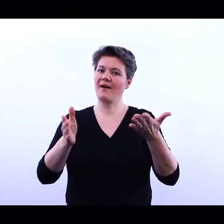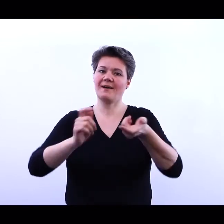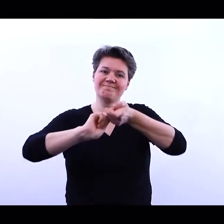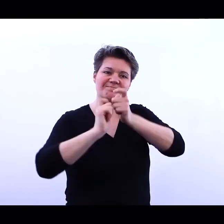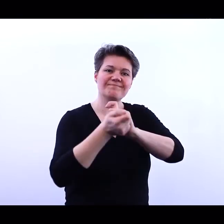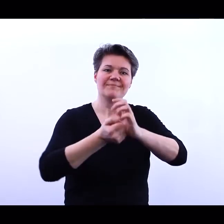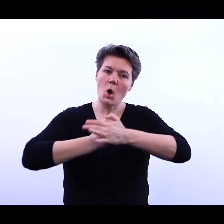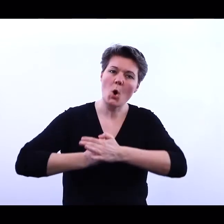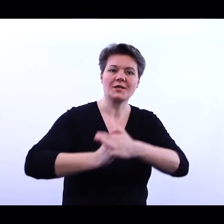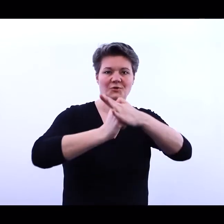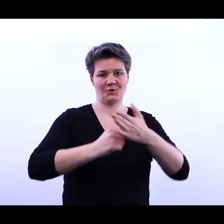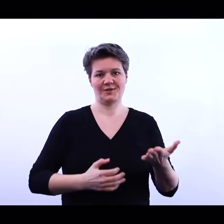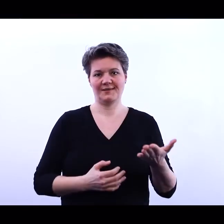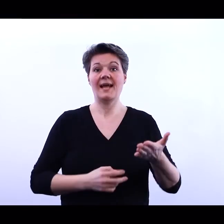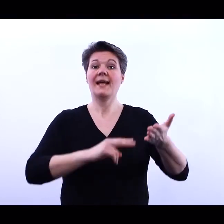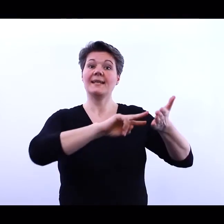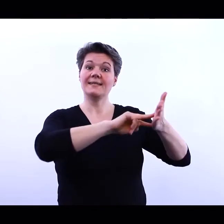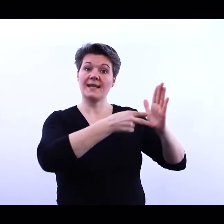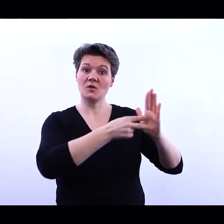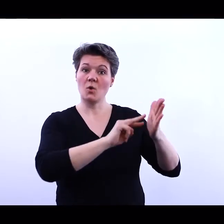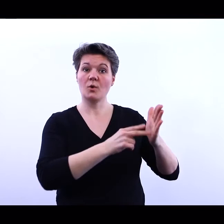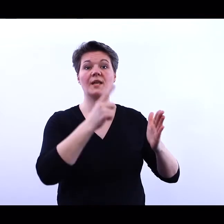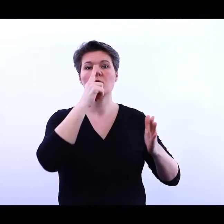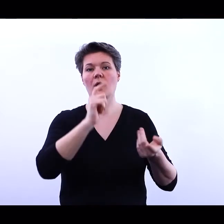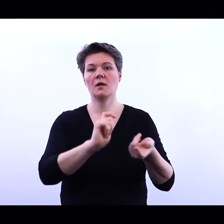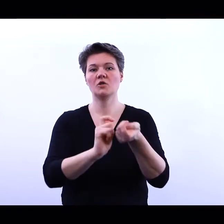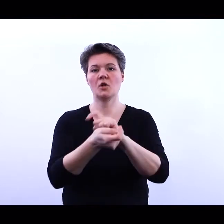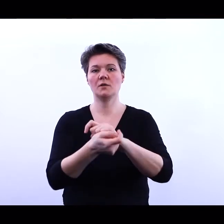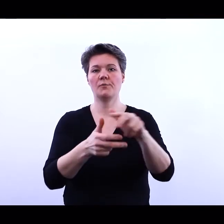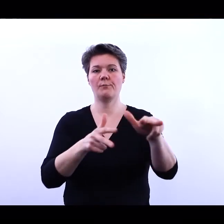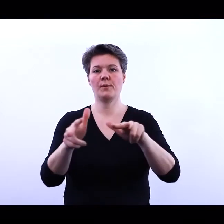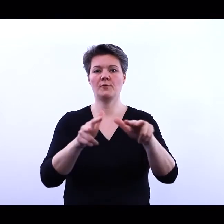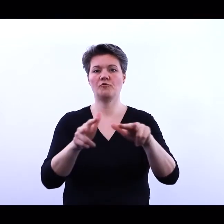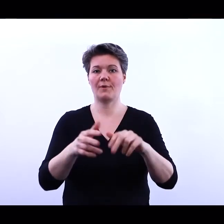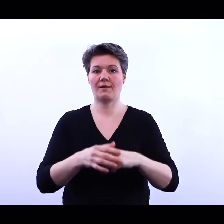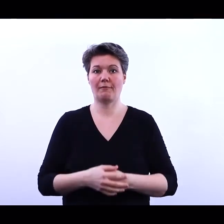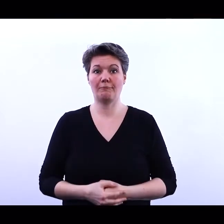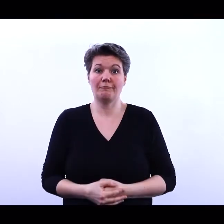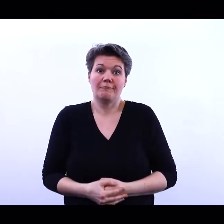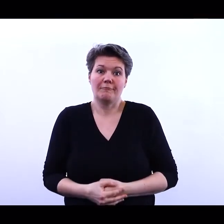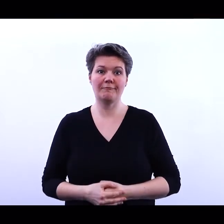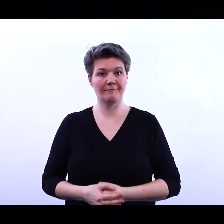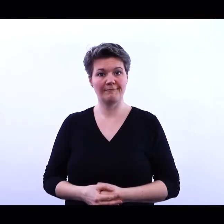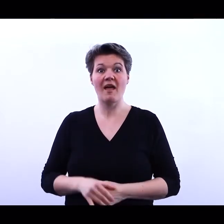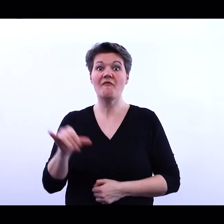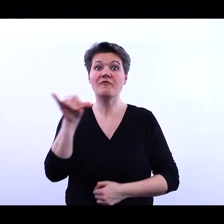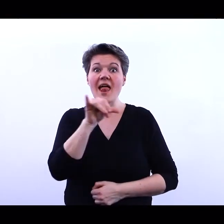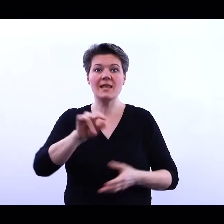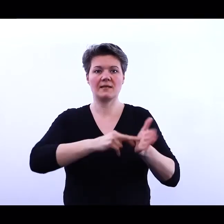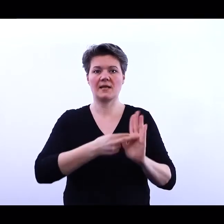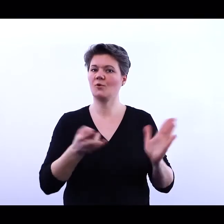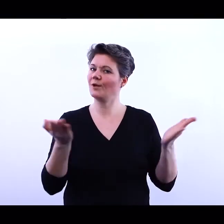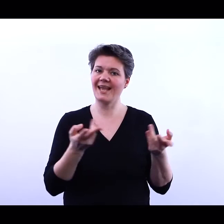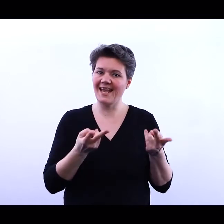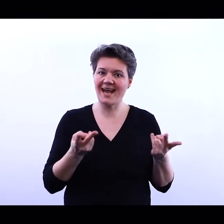I often think that technology work is just change management, right? Like you don't even have to talk about the actual technology, because